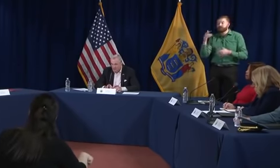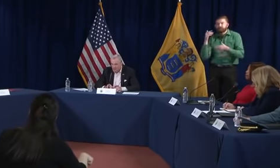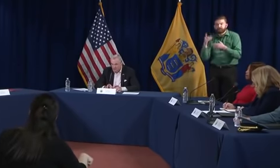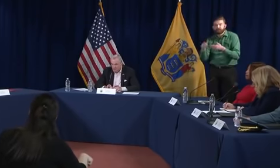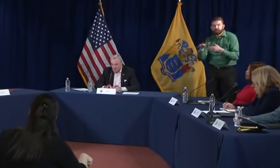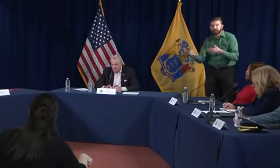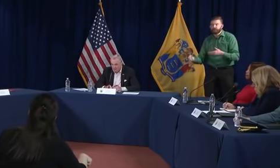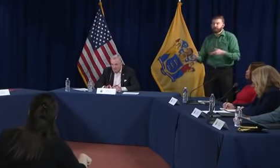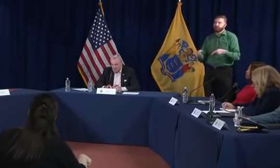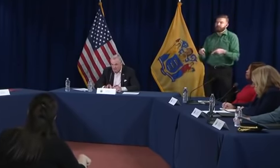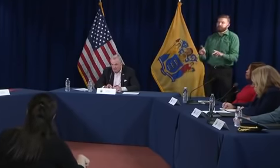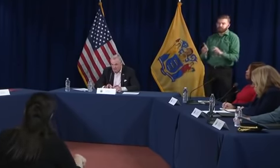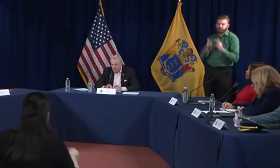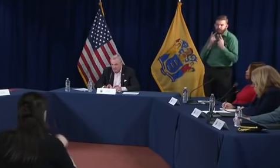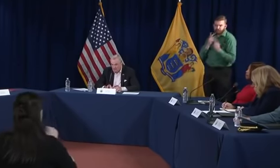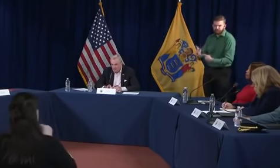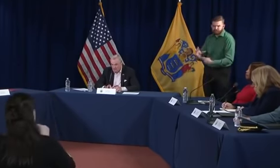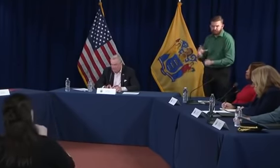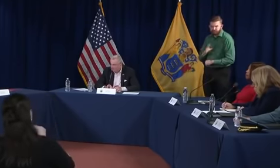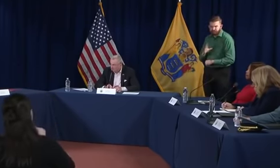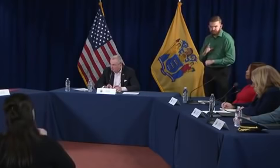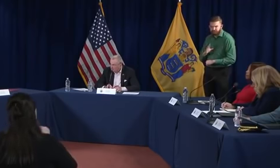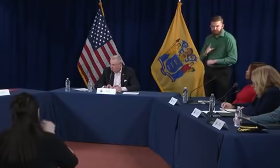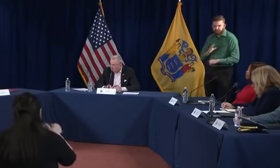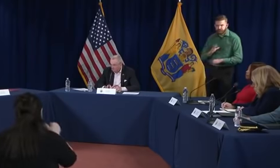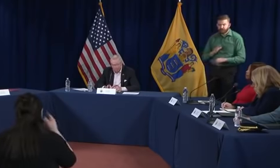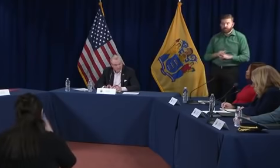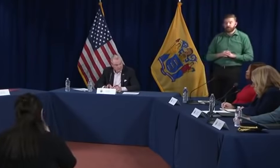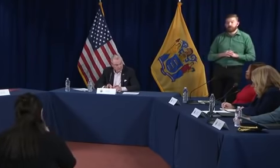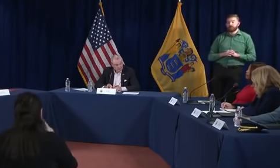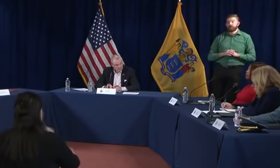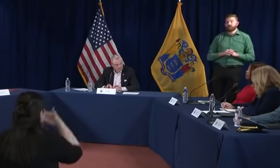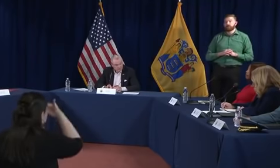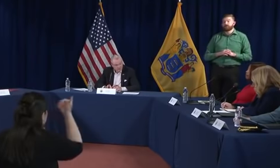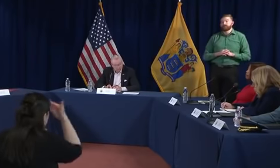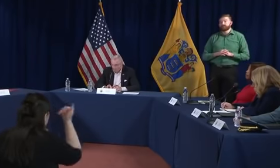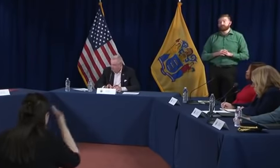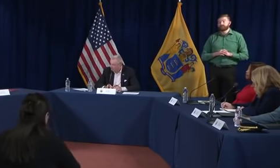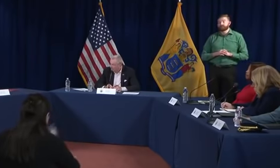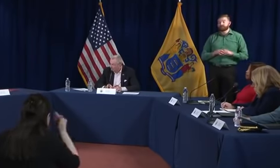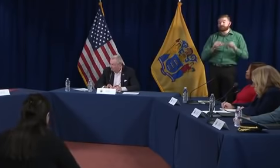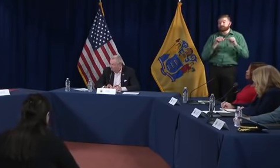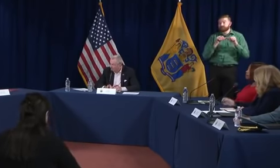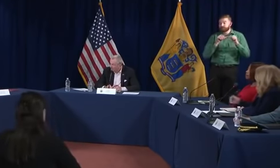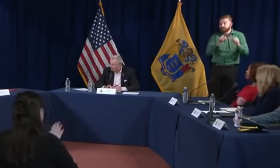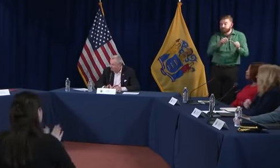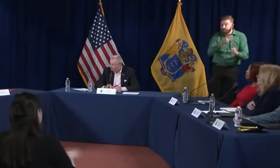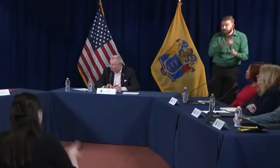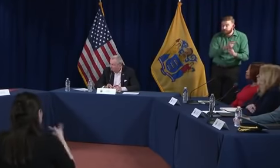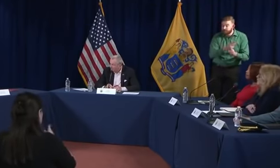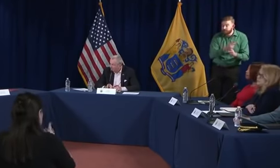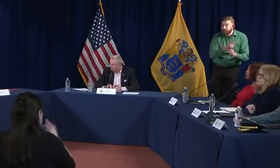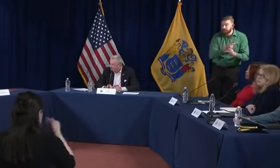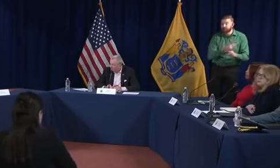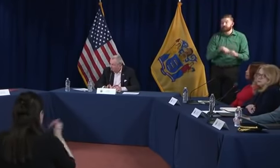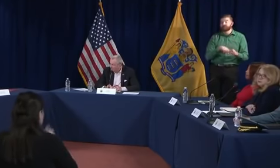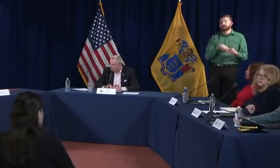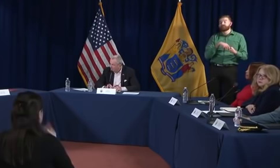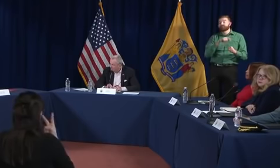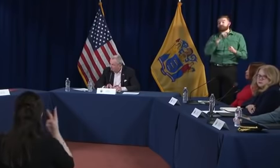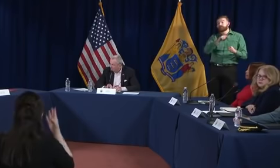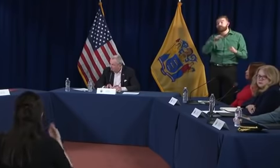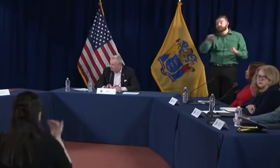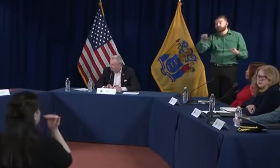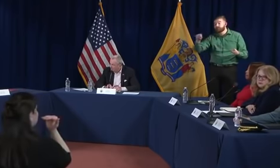care facilities, and dementia care facilities. I cannot emphasize enough how important it is